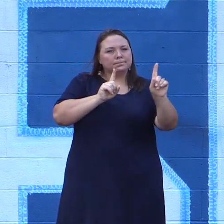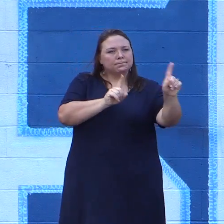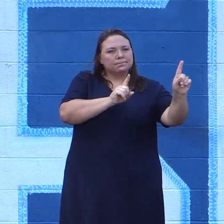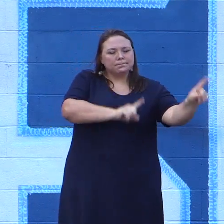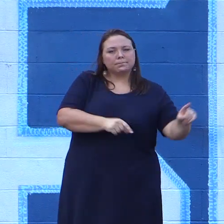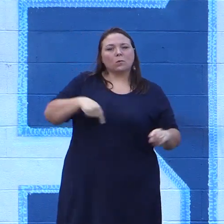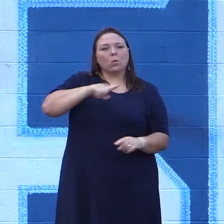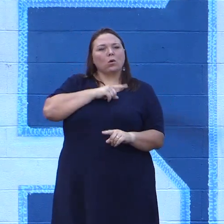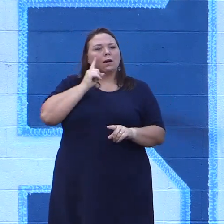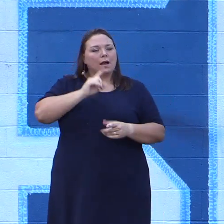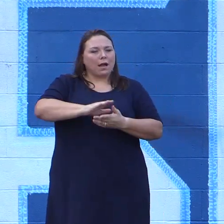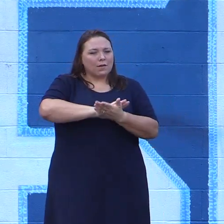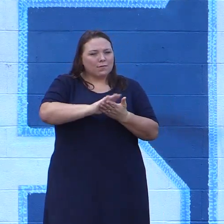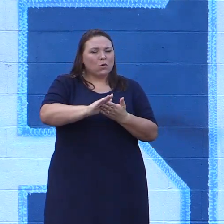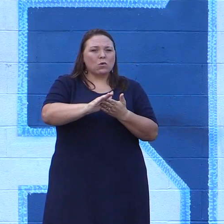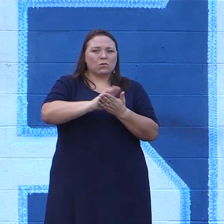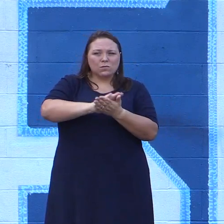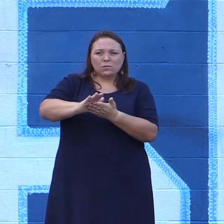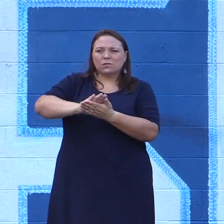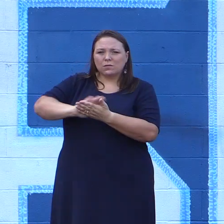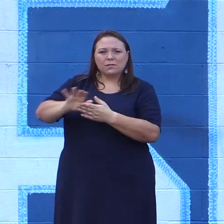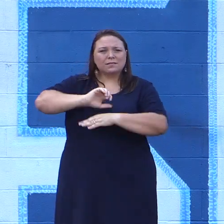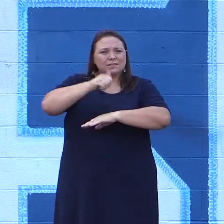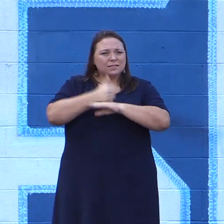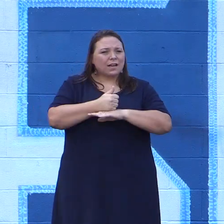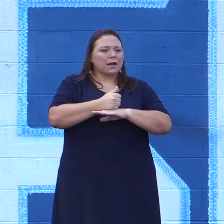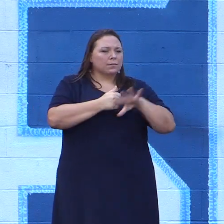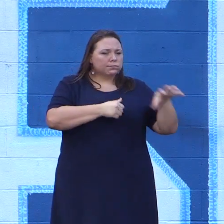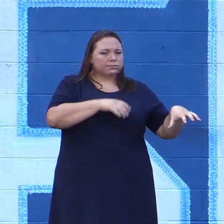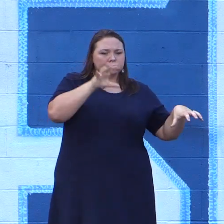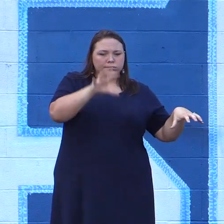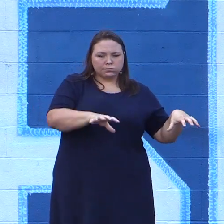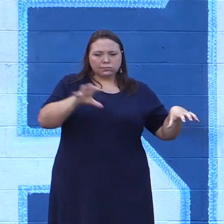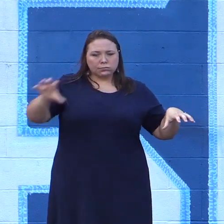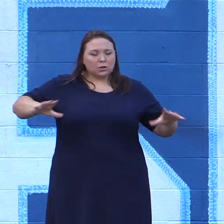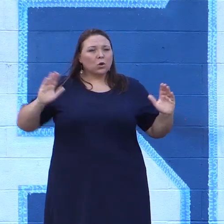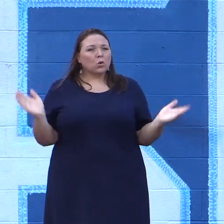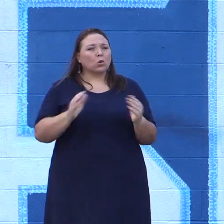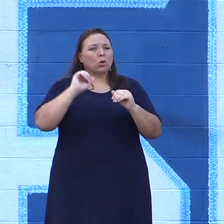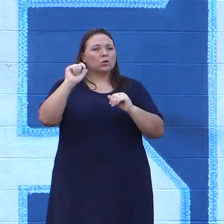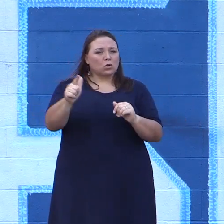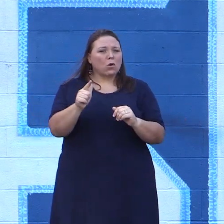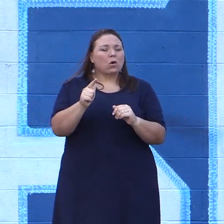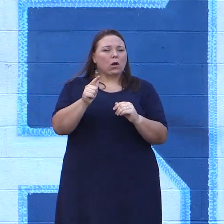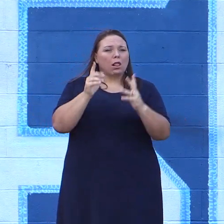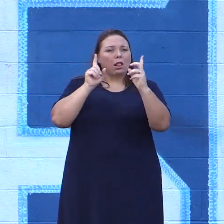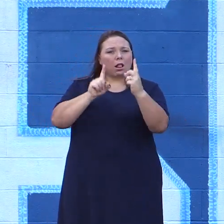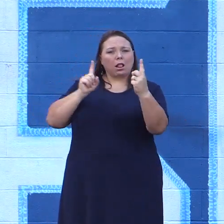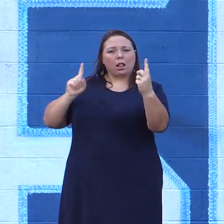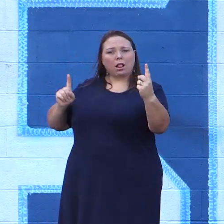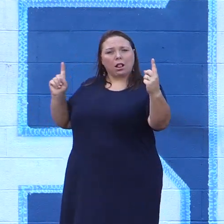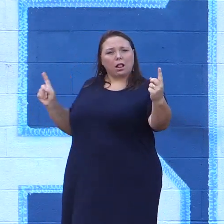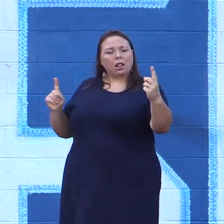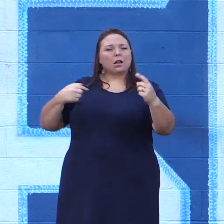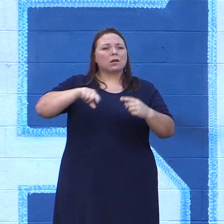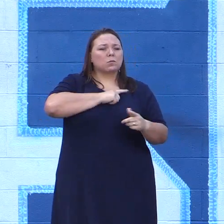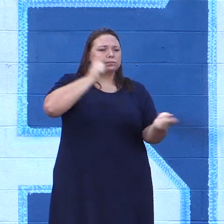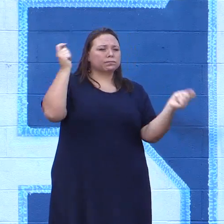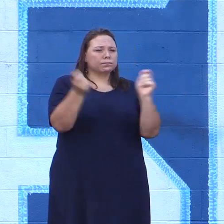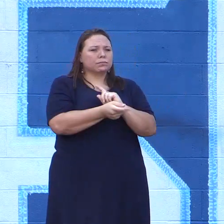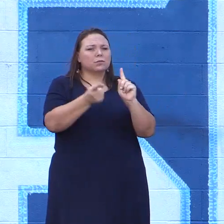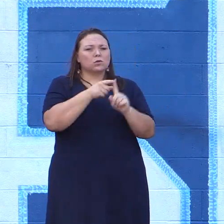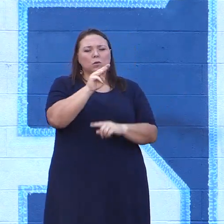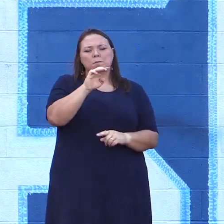floor clings spaced 6 feet apart to encourage social distancing in the lines. And we have fully transitioned to